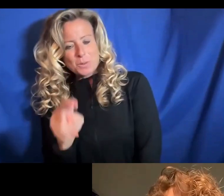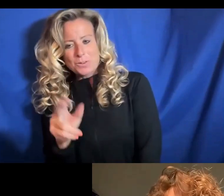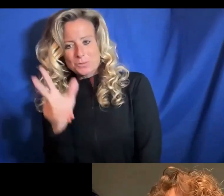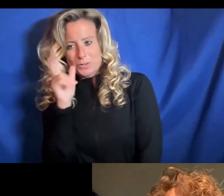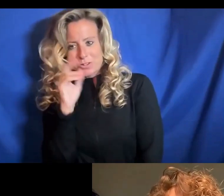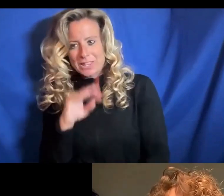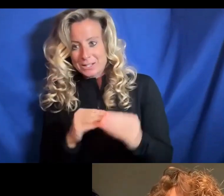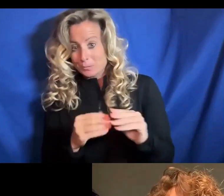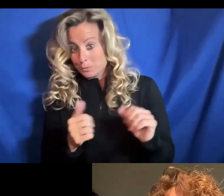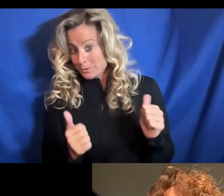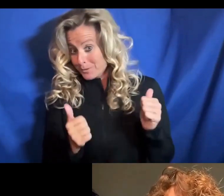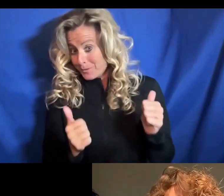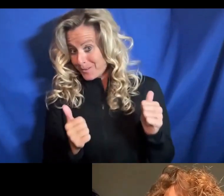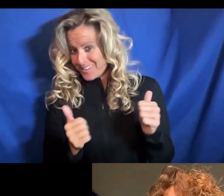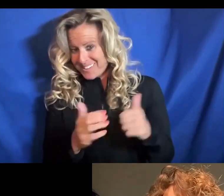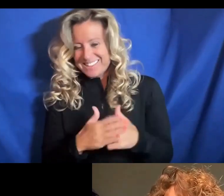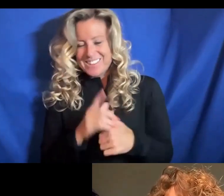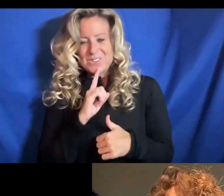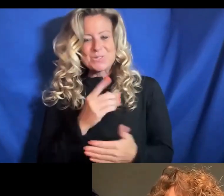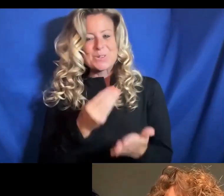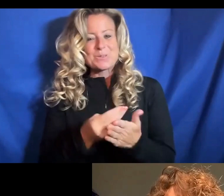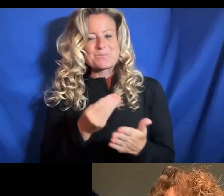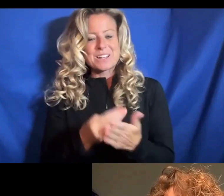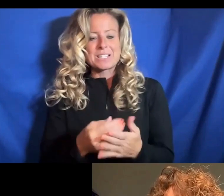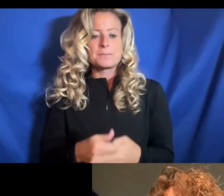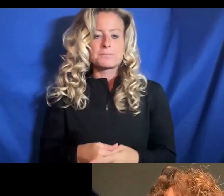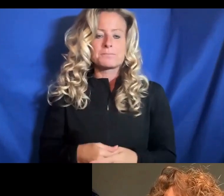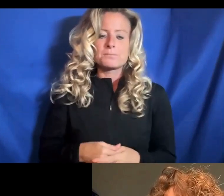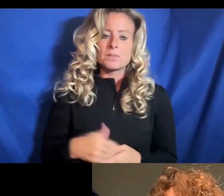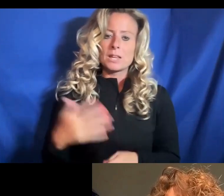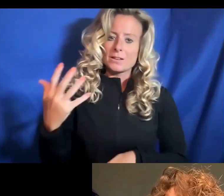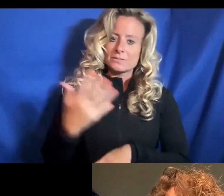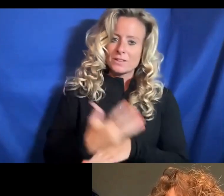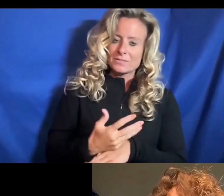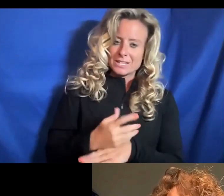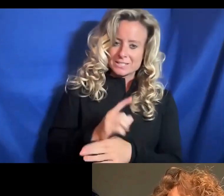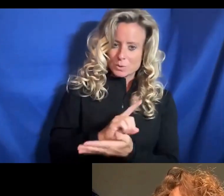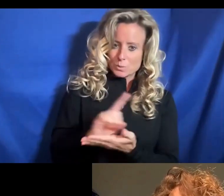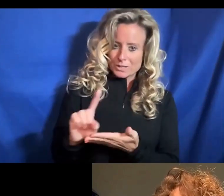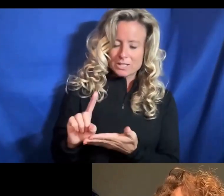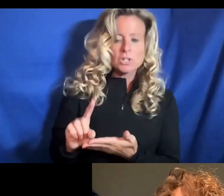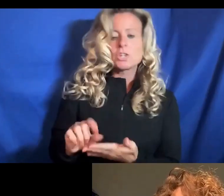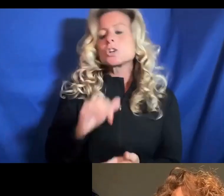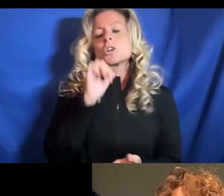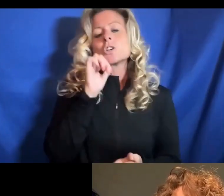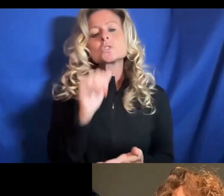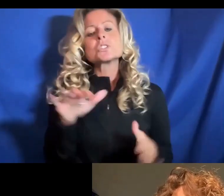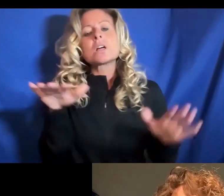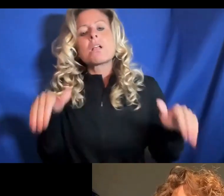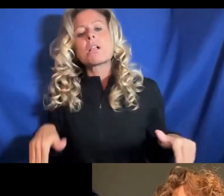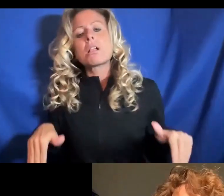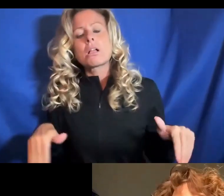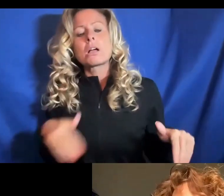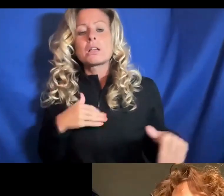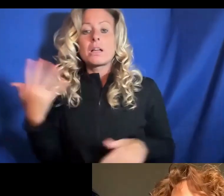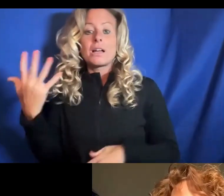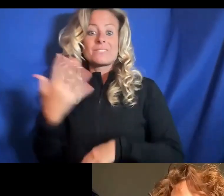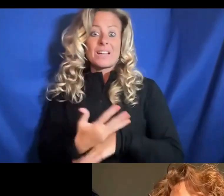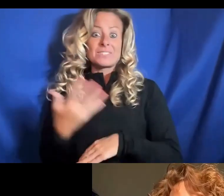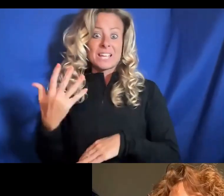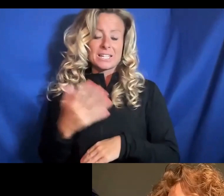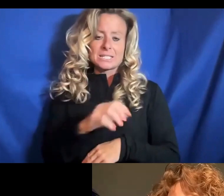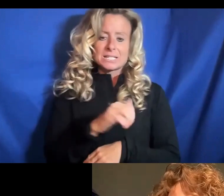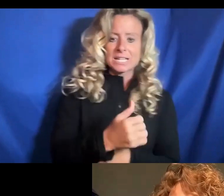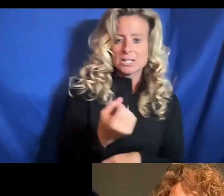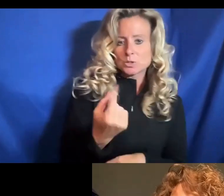that number. That's real money. So she works 5 days a week, right? So she's not, is she working 5 days a week, 10 to 11 hours a